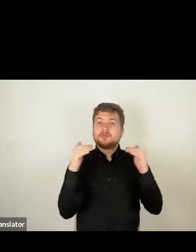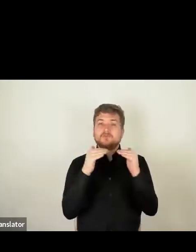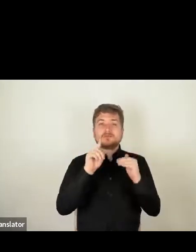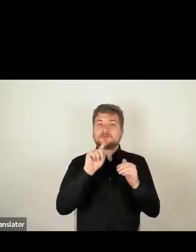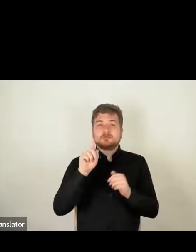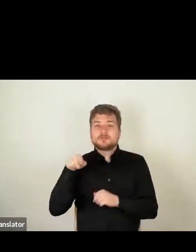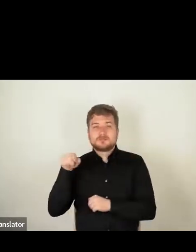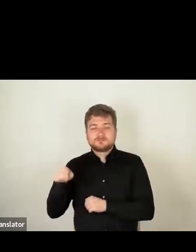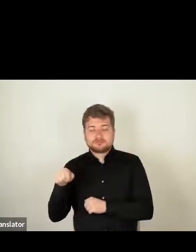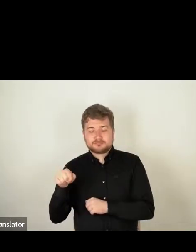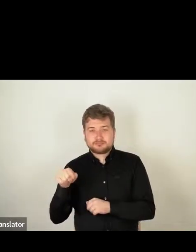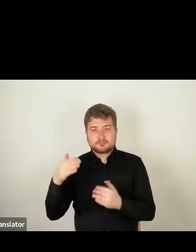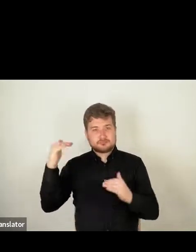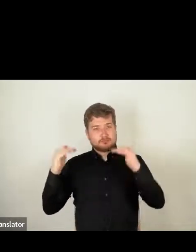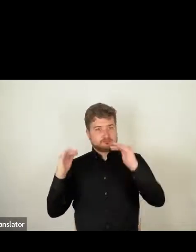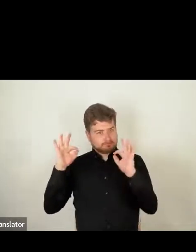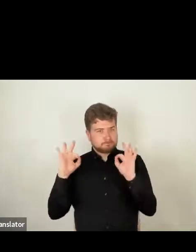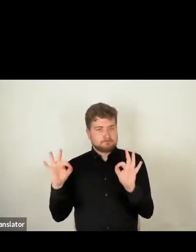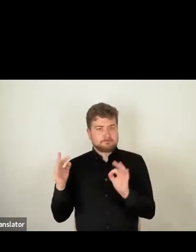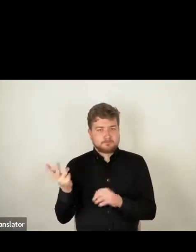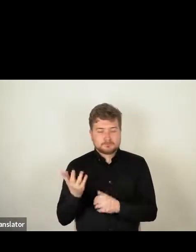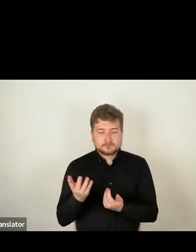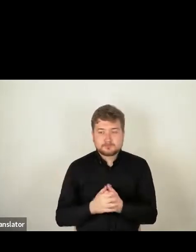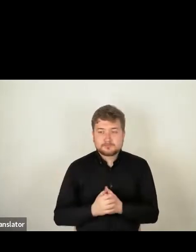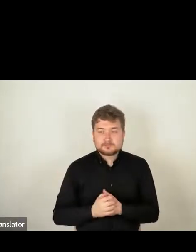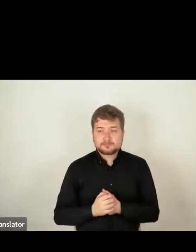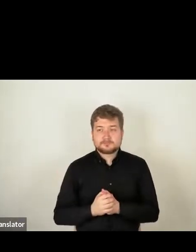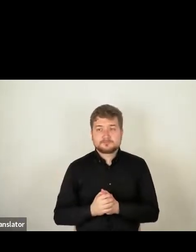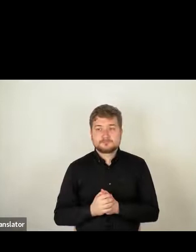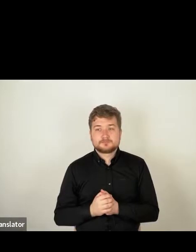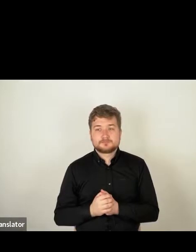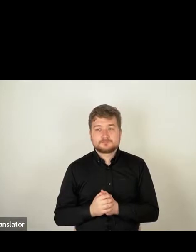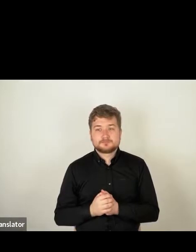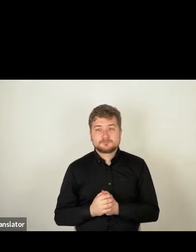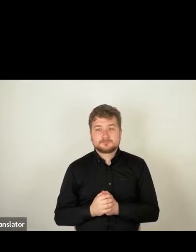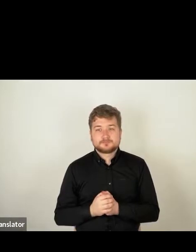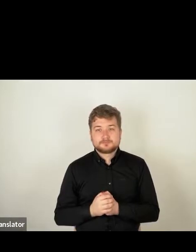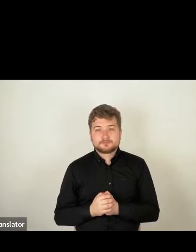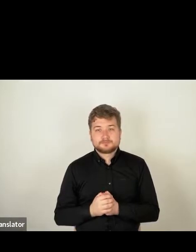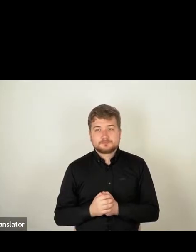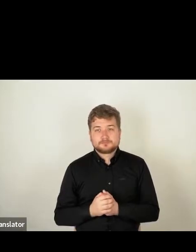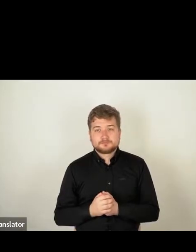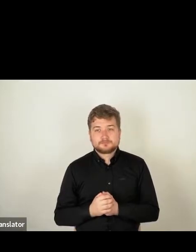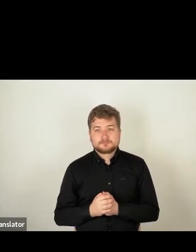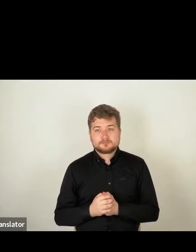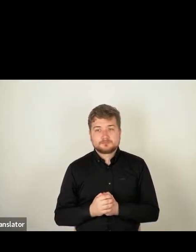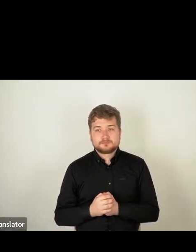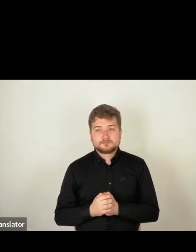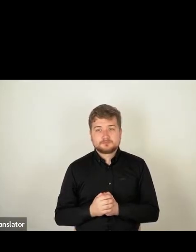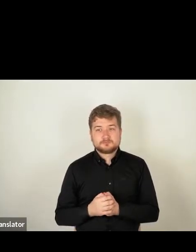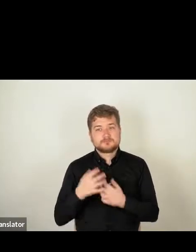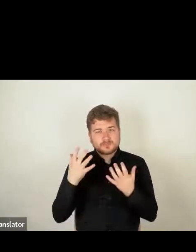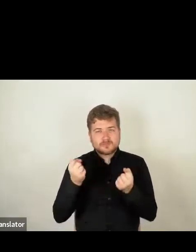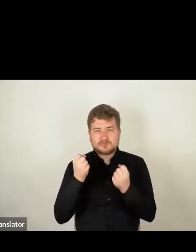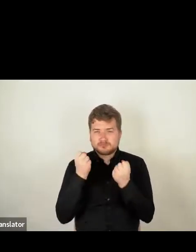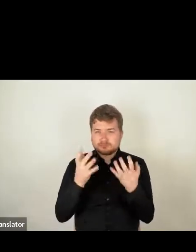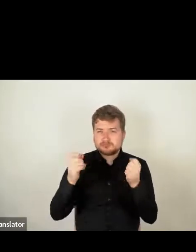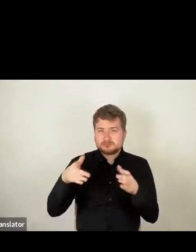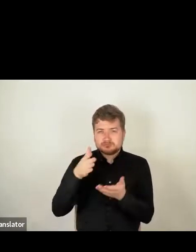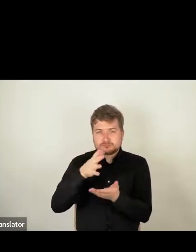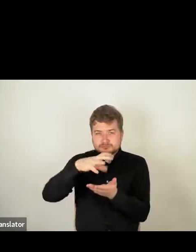not mandated to do gender-based analysis on their work, but many departments were encouraged to do it.